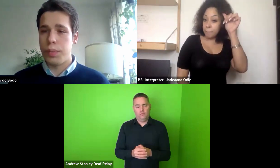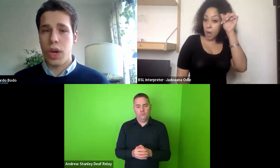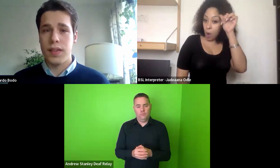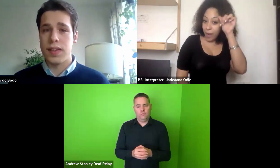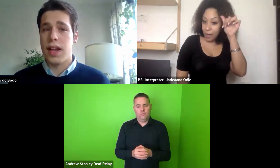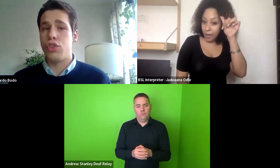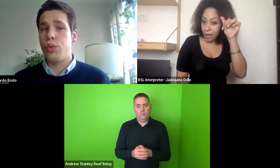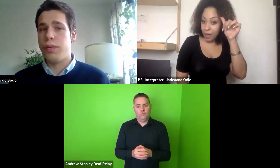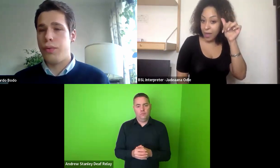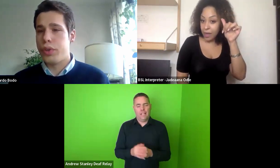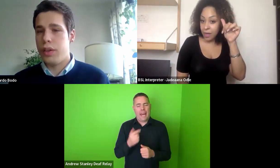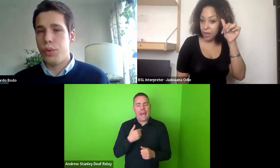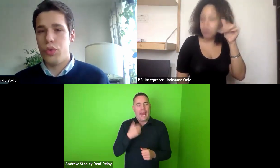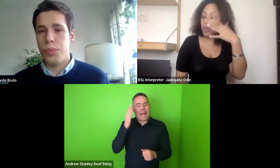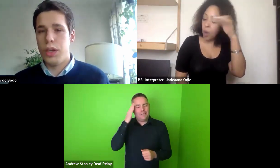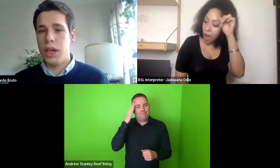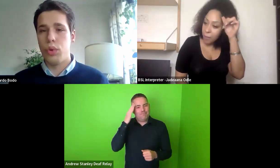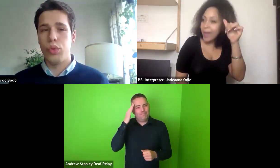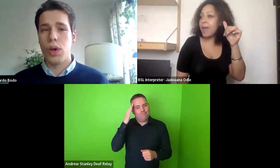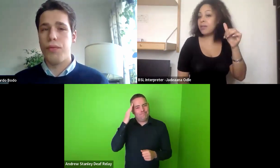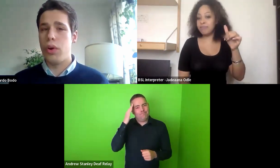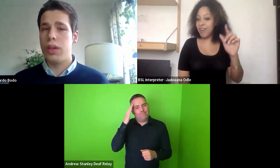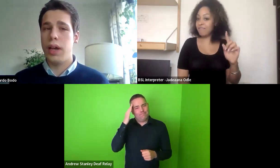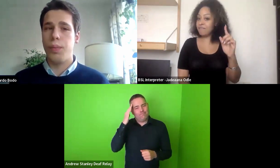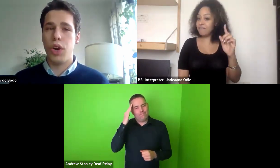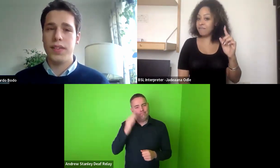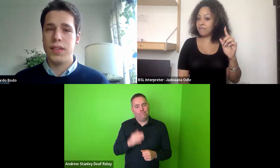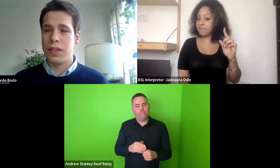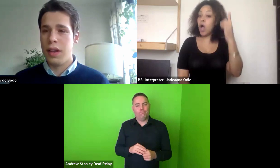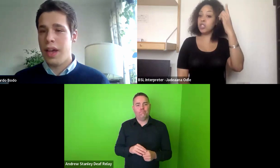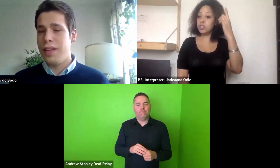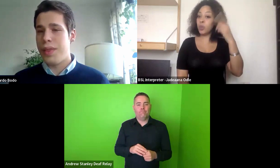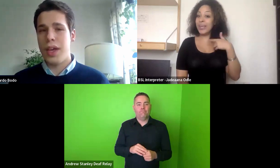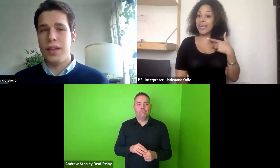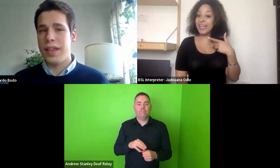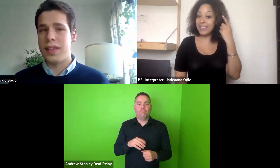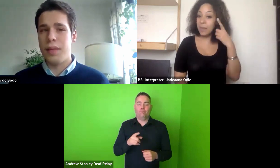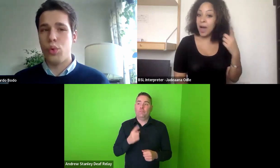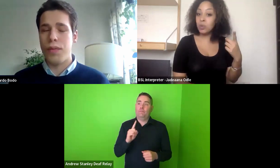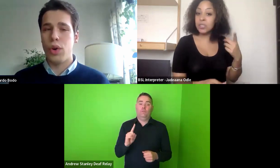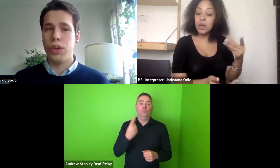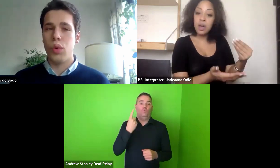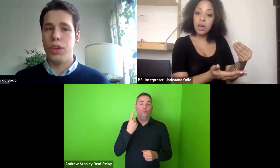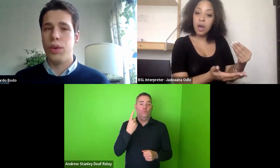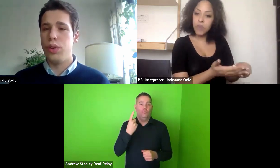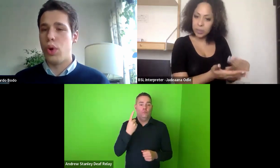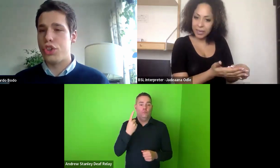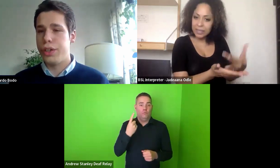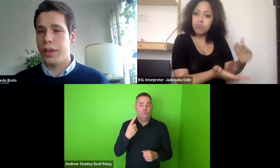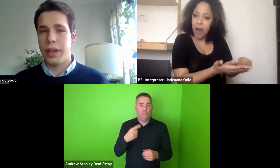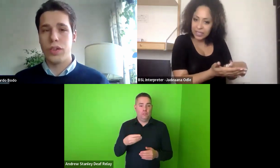factors beyond price is a luxury. Firstly, you need to be able to afford higher prices, and even then it takes time to avoid all